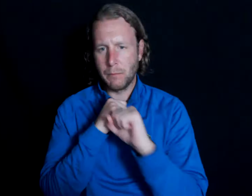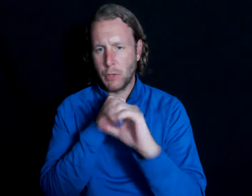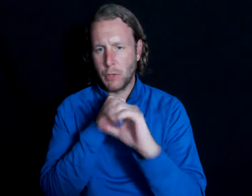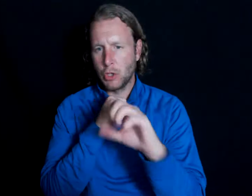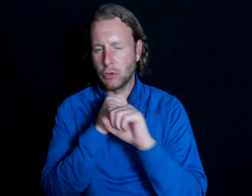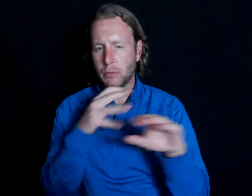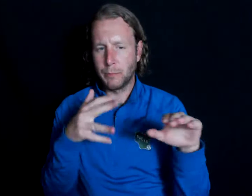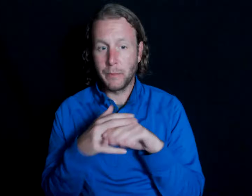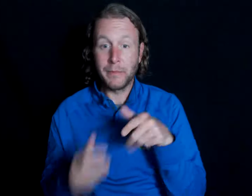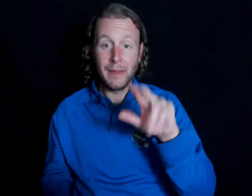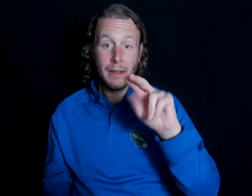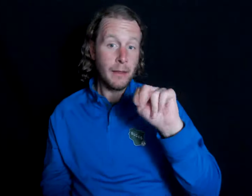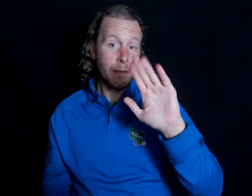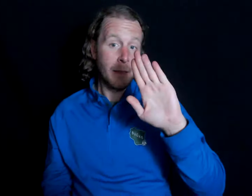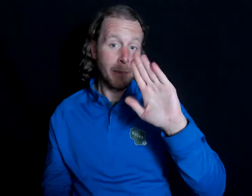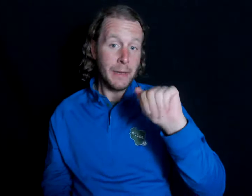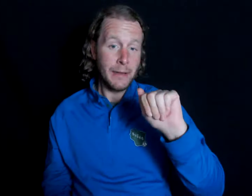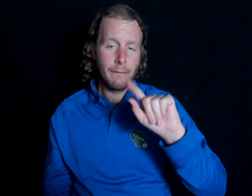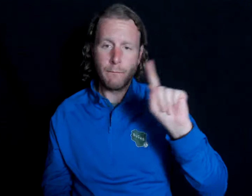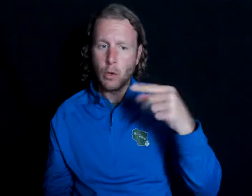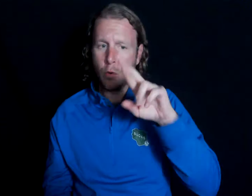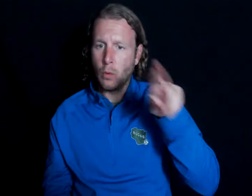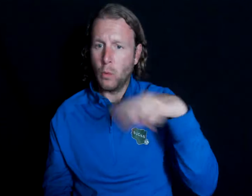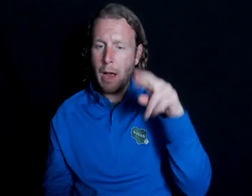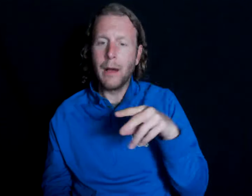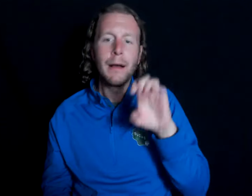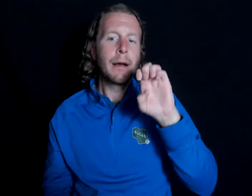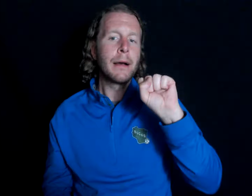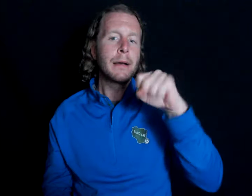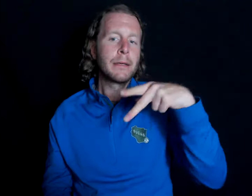NBA First Round on ESPN is presented by Mountain